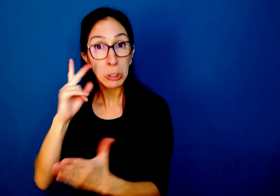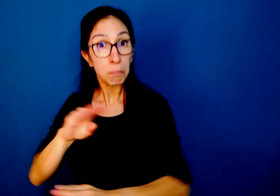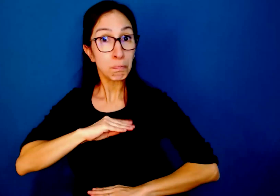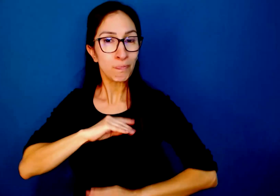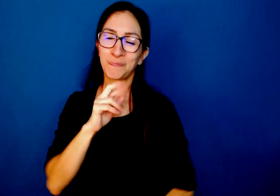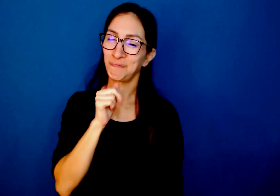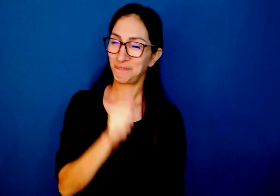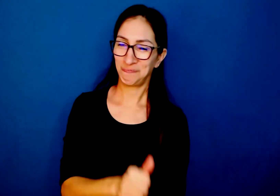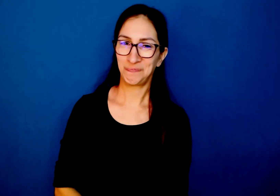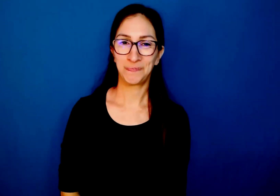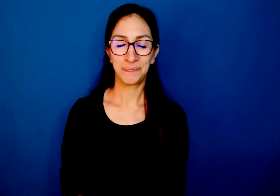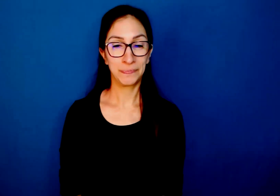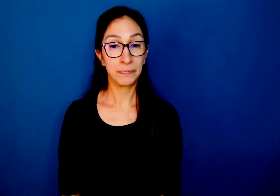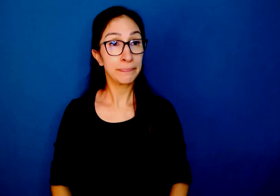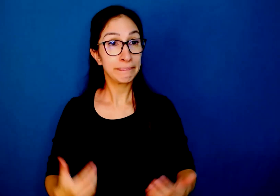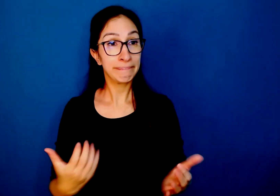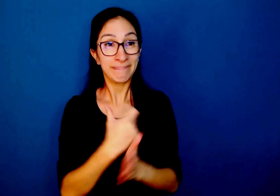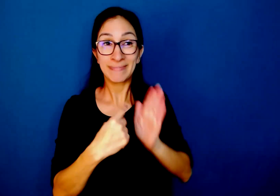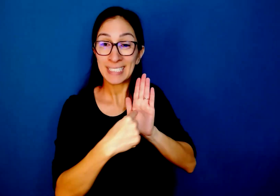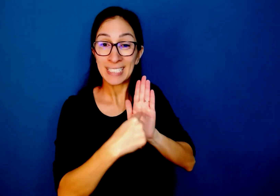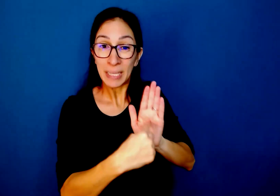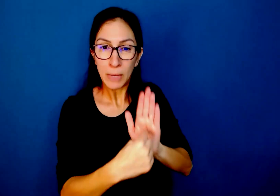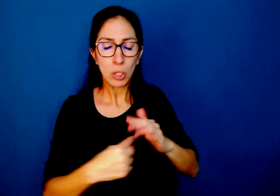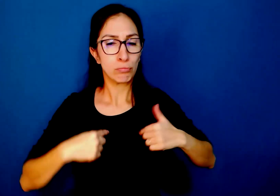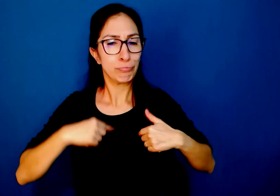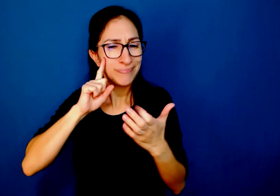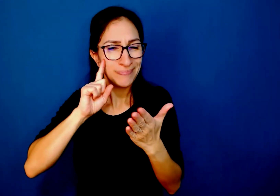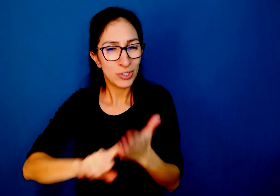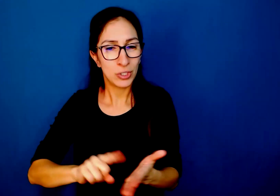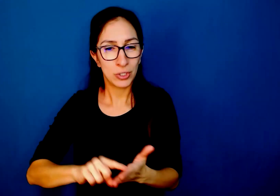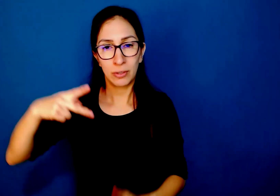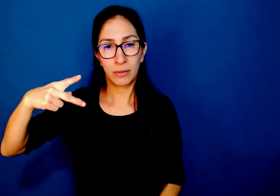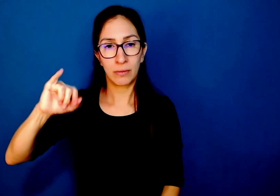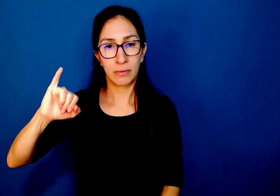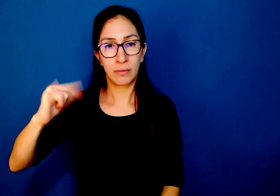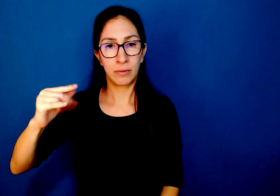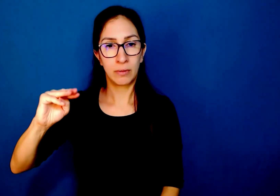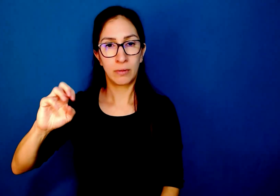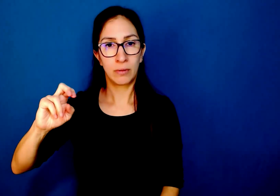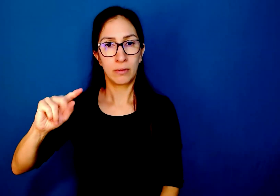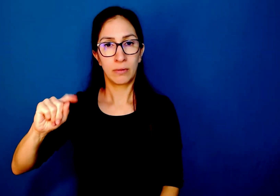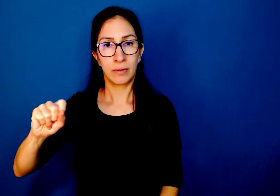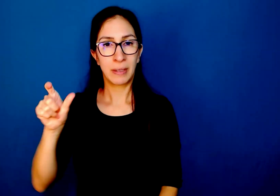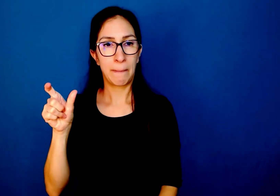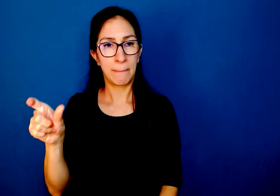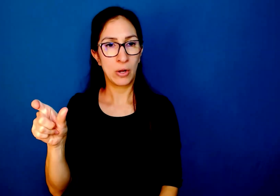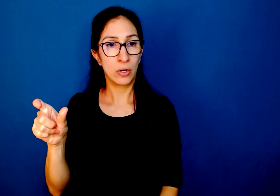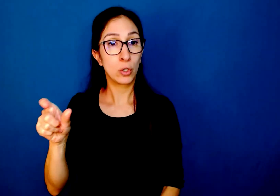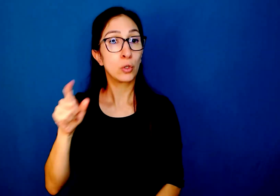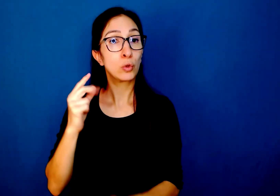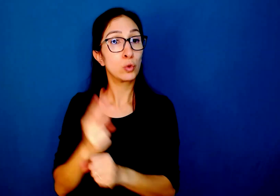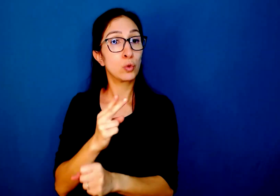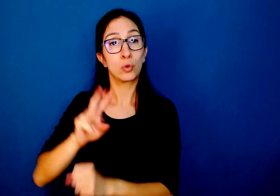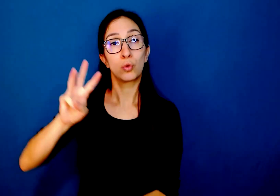So as an example, I'm going to check the pigments button in WebAIM's color contrast